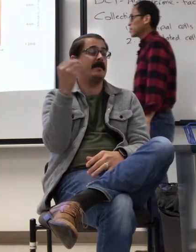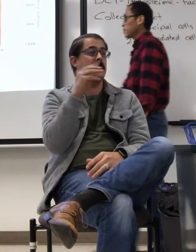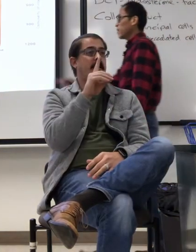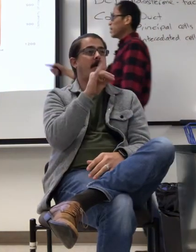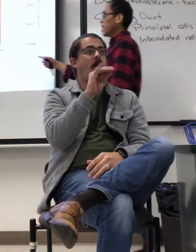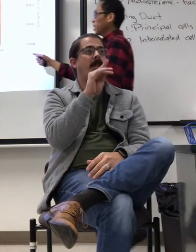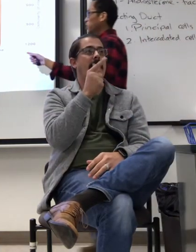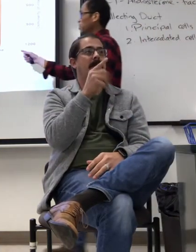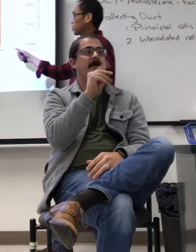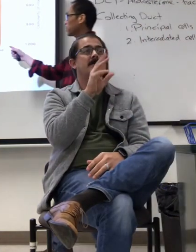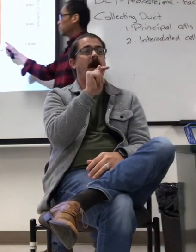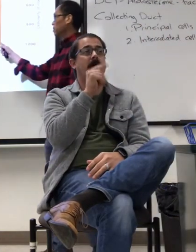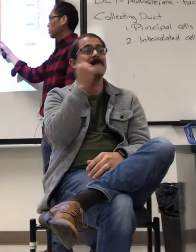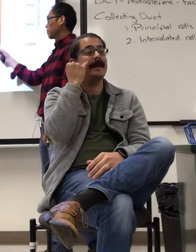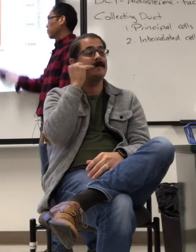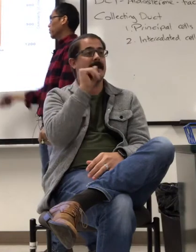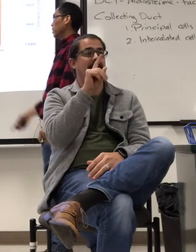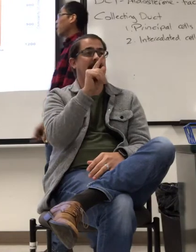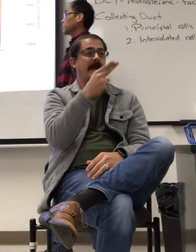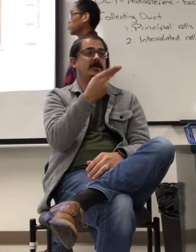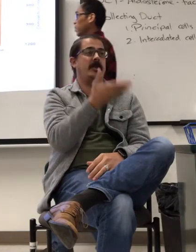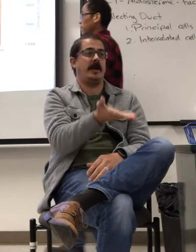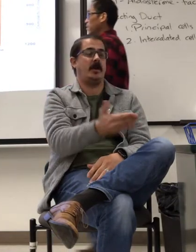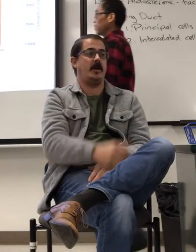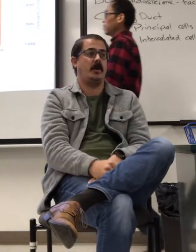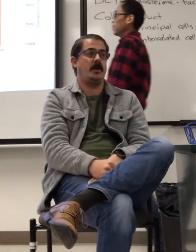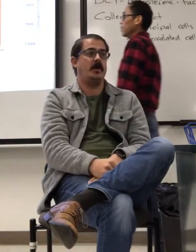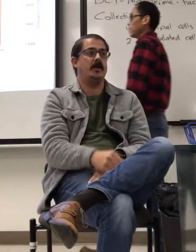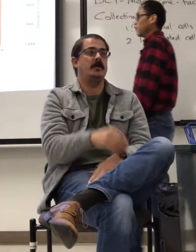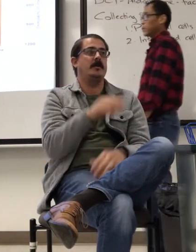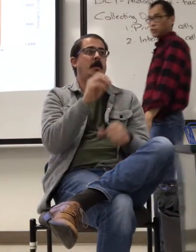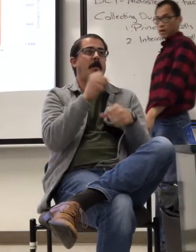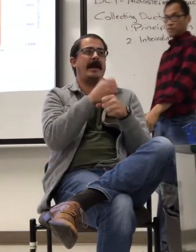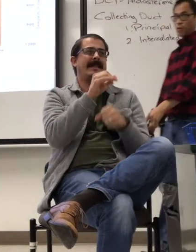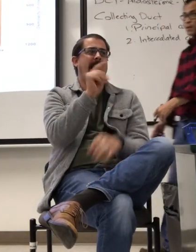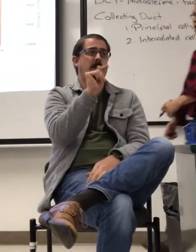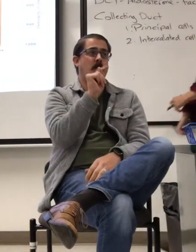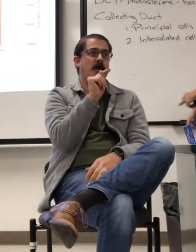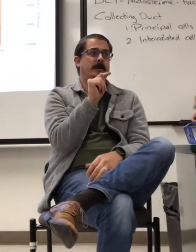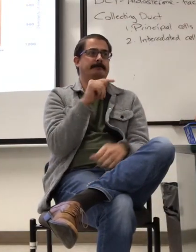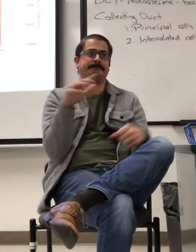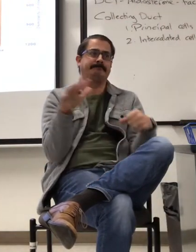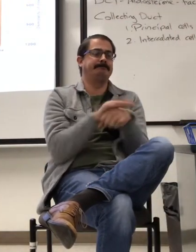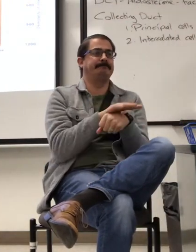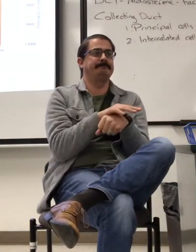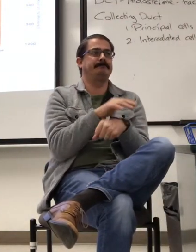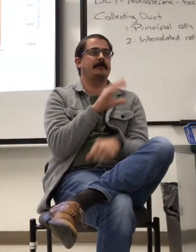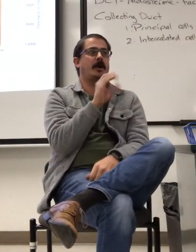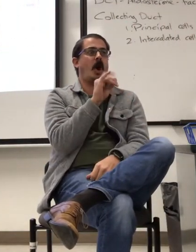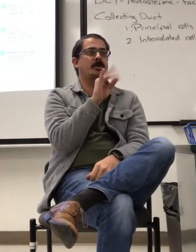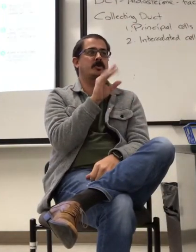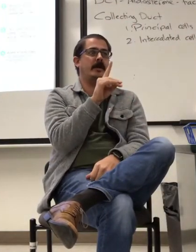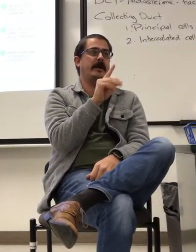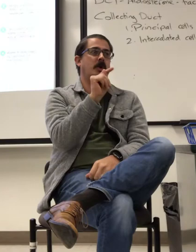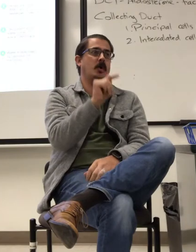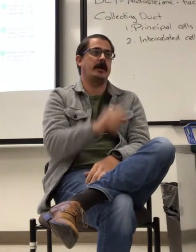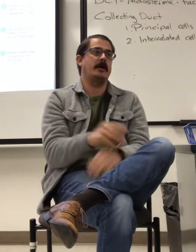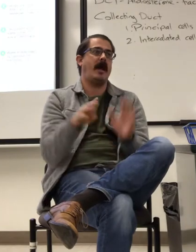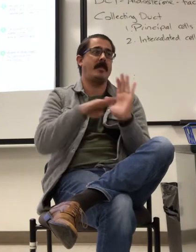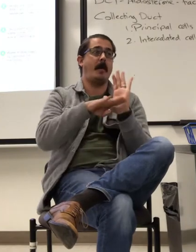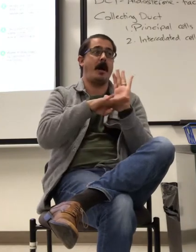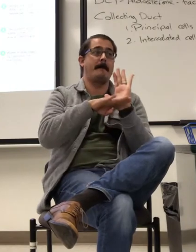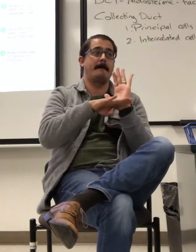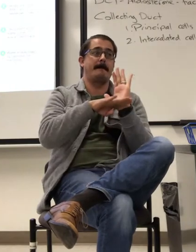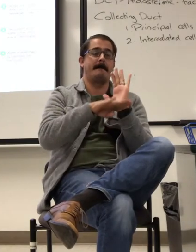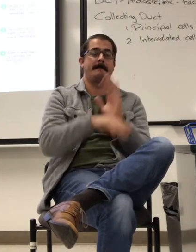in the presence of ADH to concentrate the filtrate, forming concentrated urine at the bottom. Now